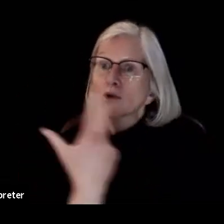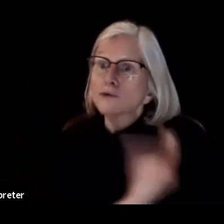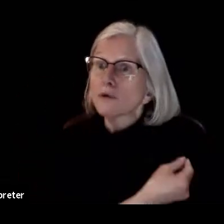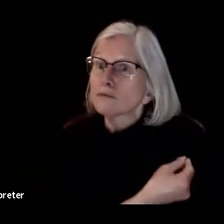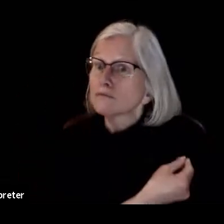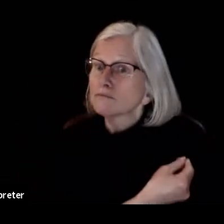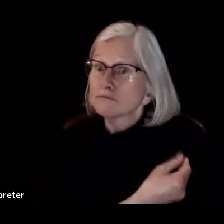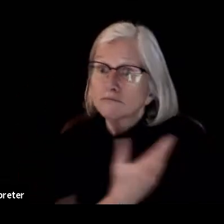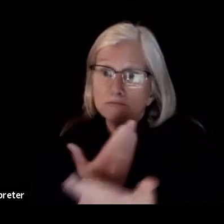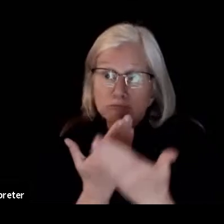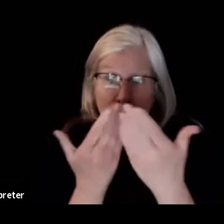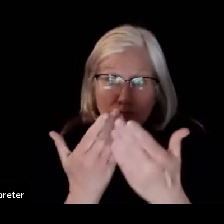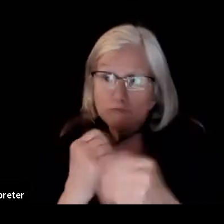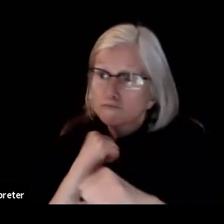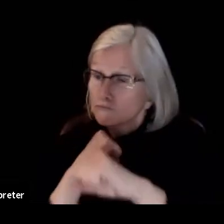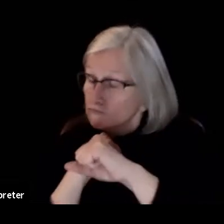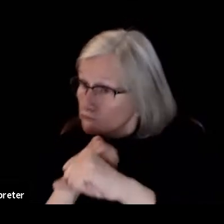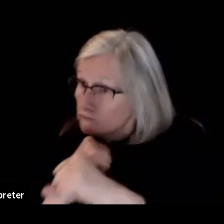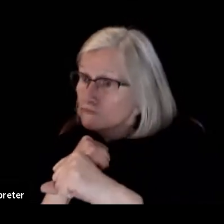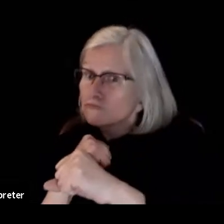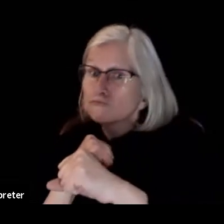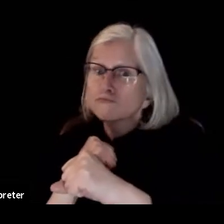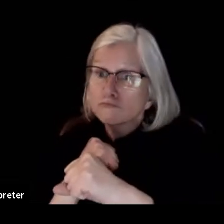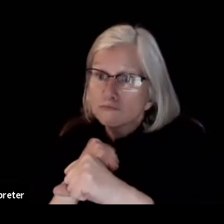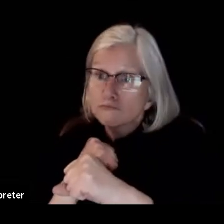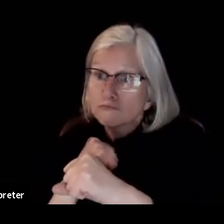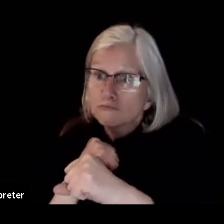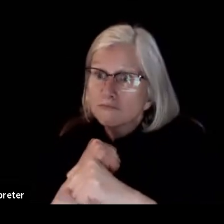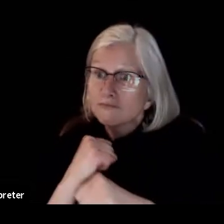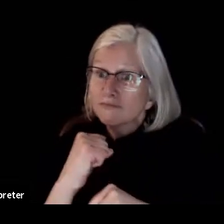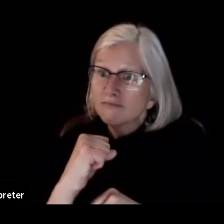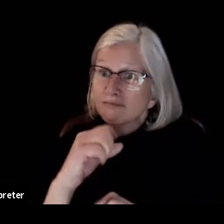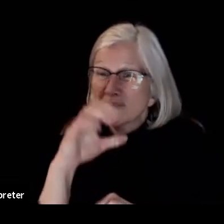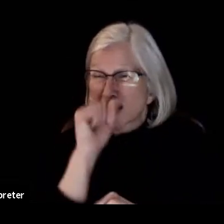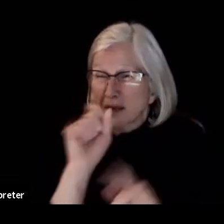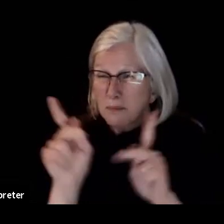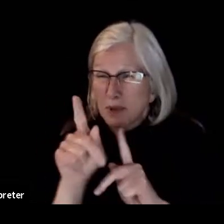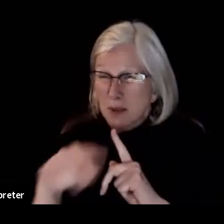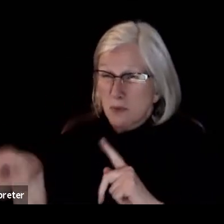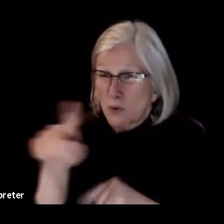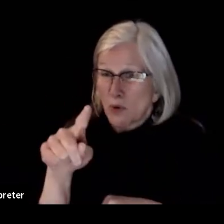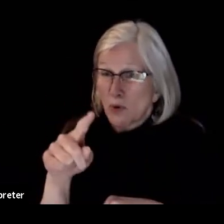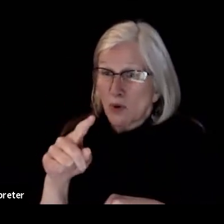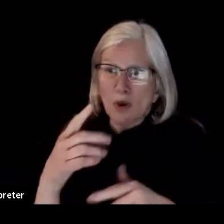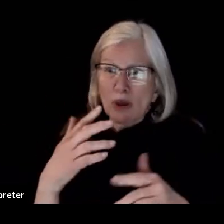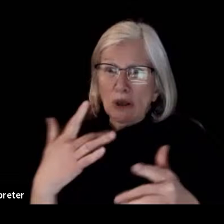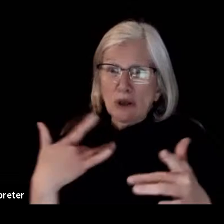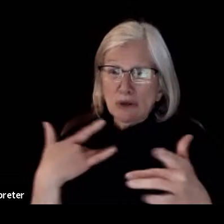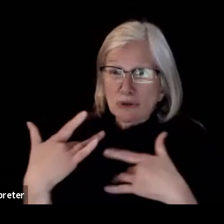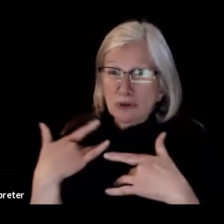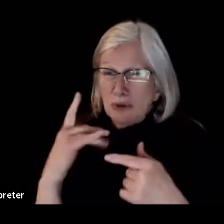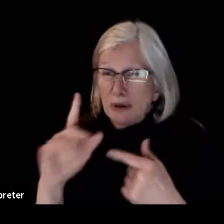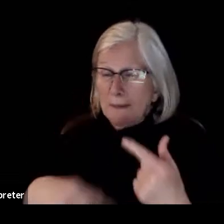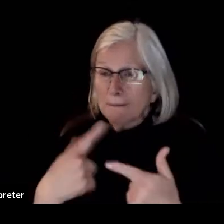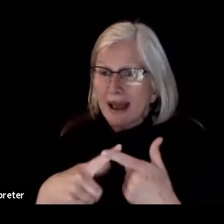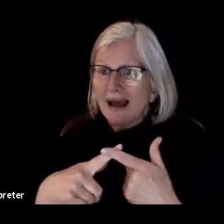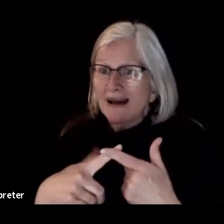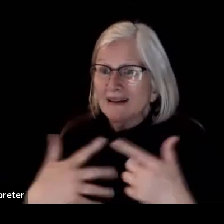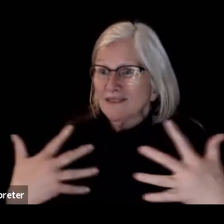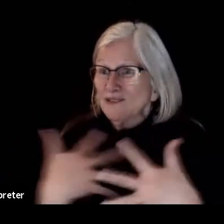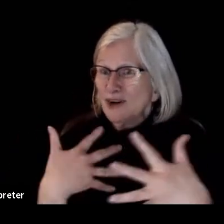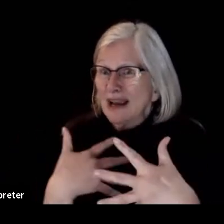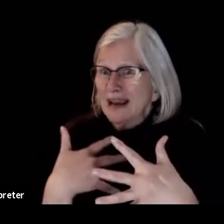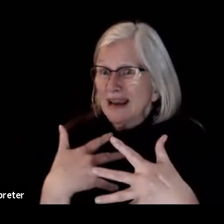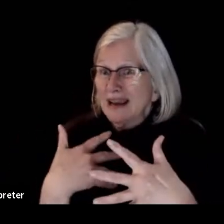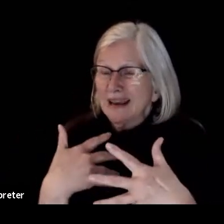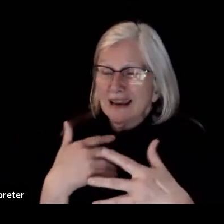And I guess for folks that have expressed concern about vaccine safety, I